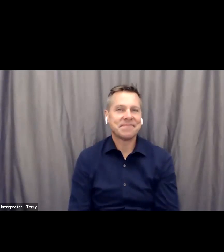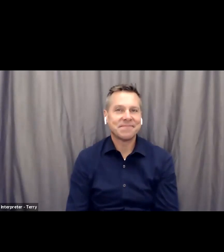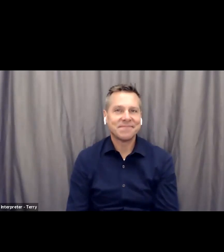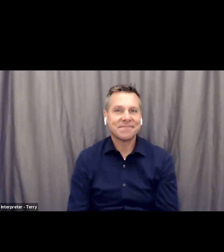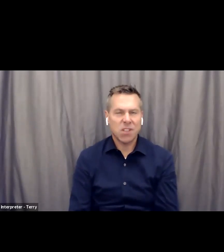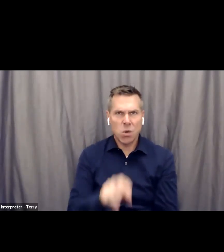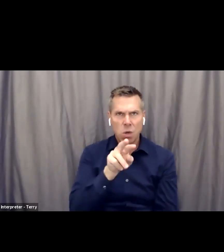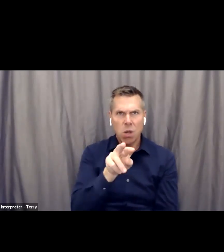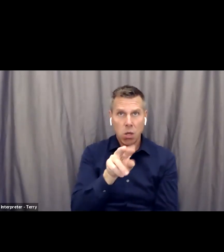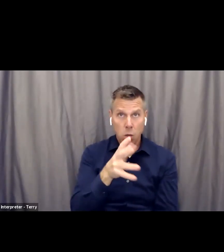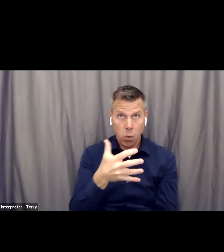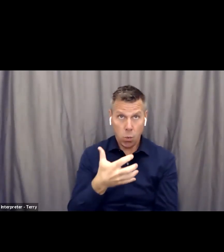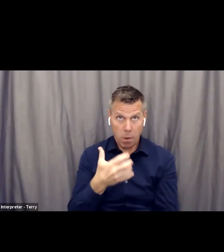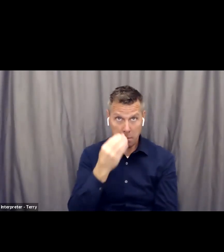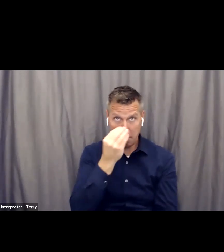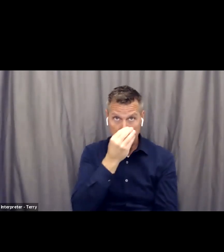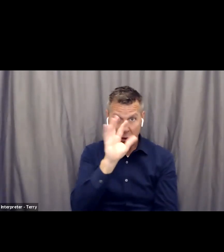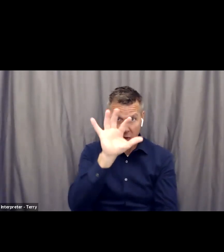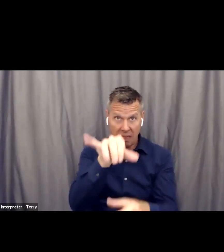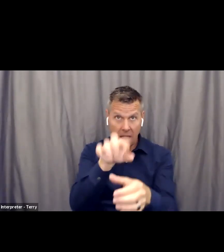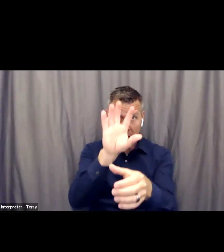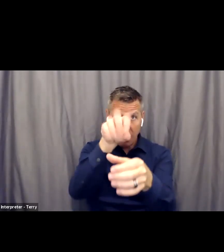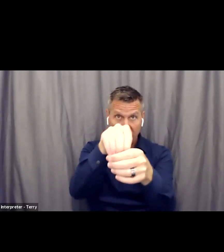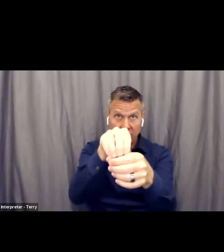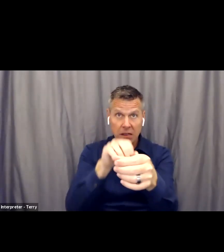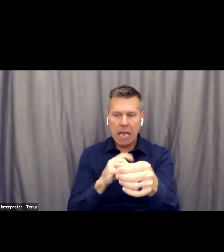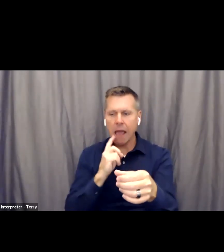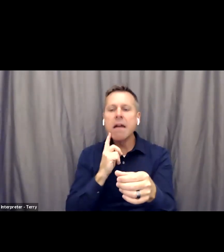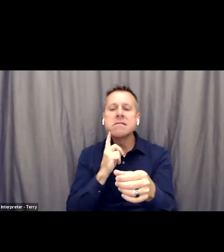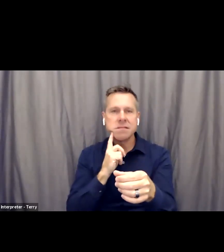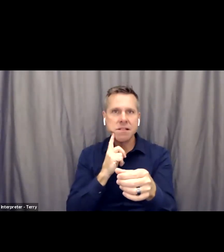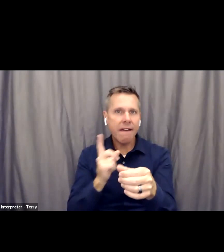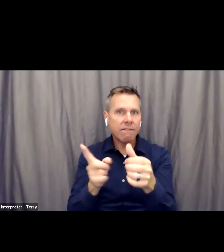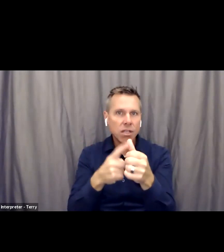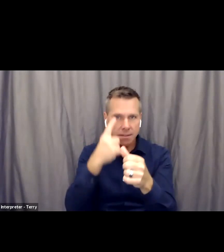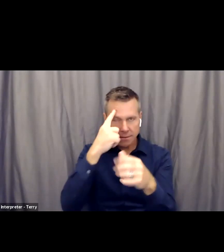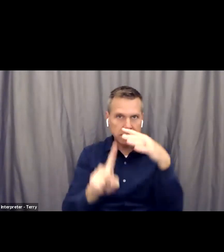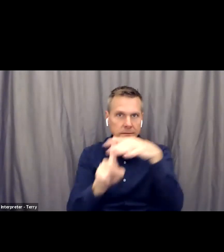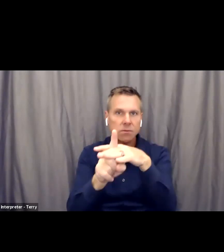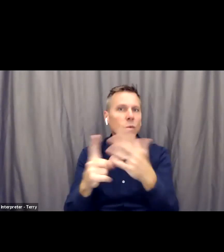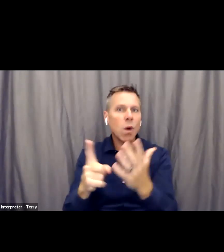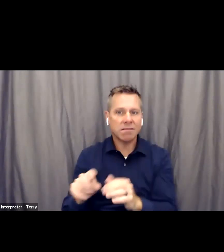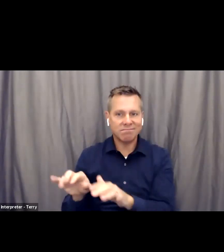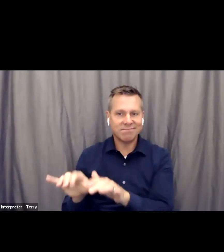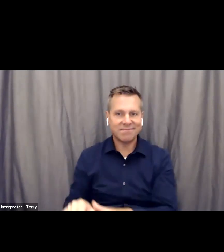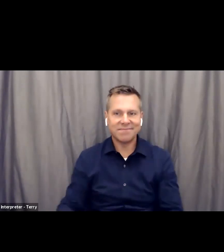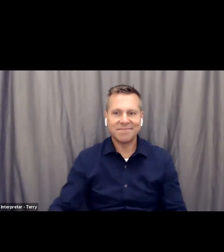this pot, I need you to grow me a flower in this pot.